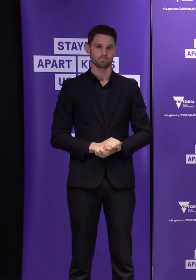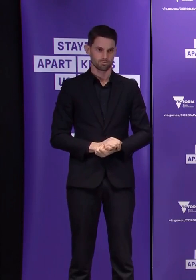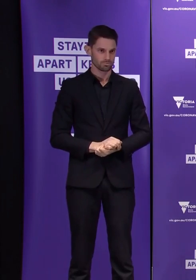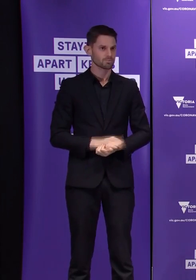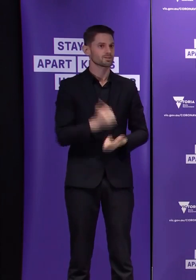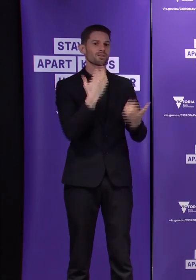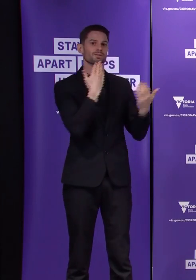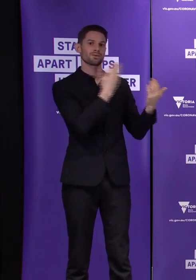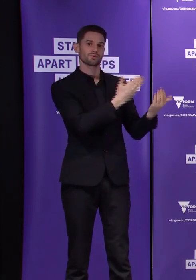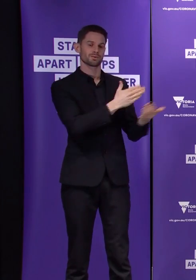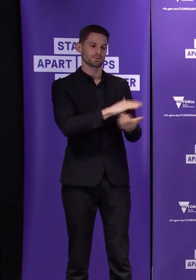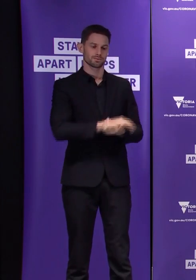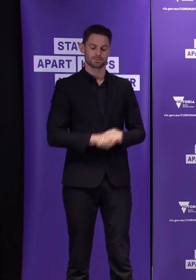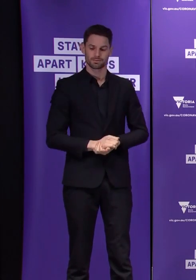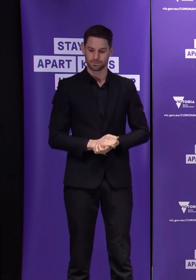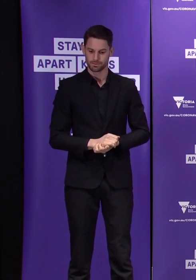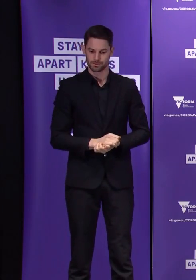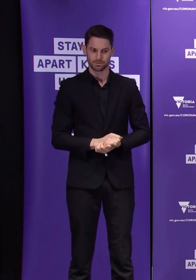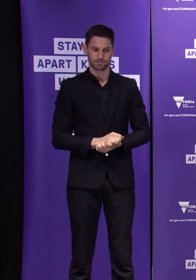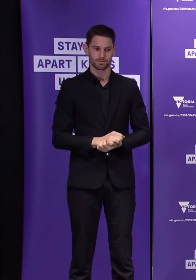Thank you, Premier.